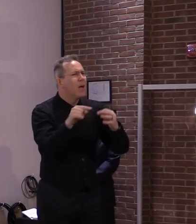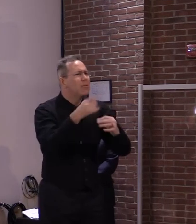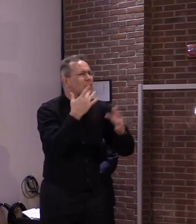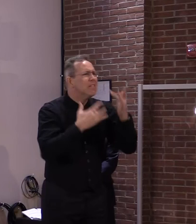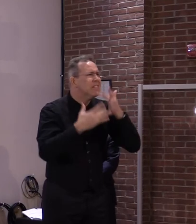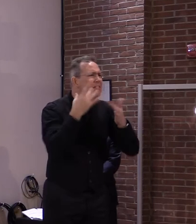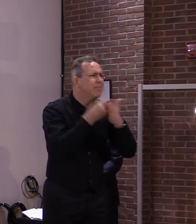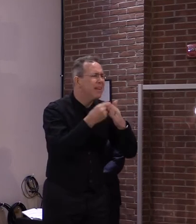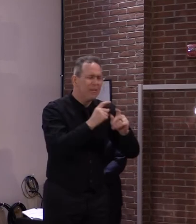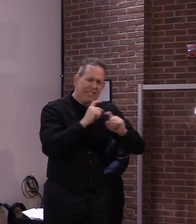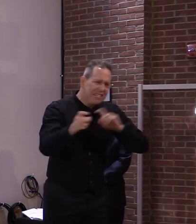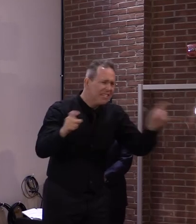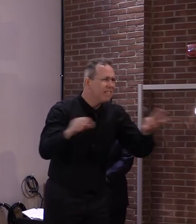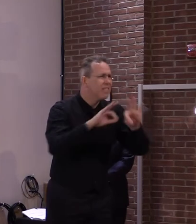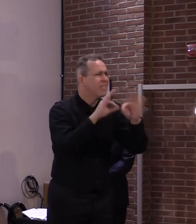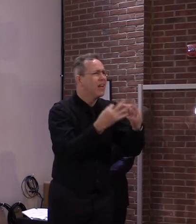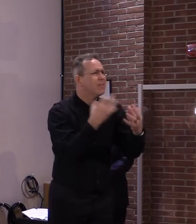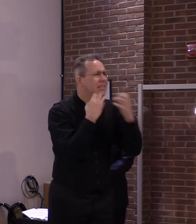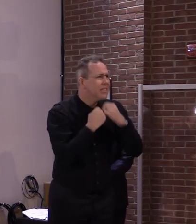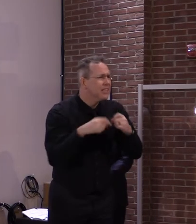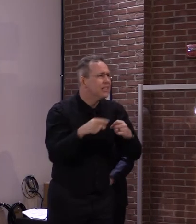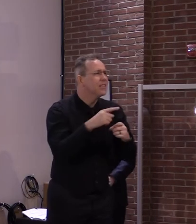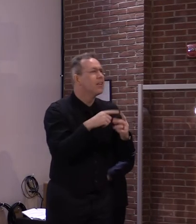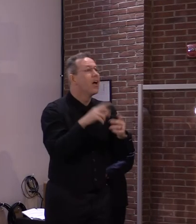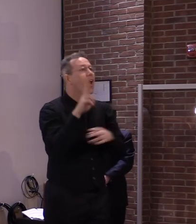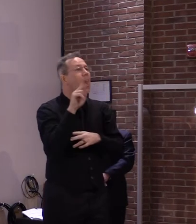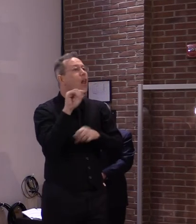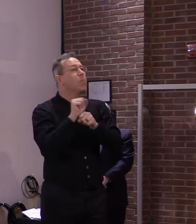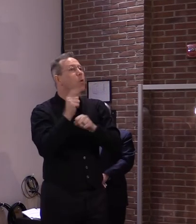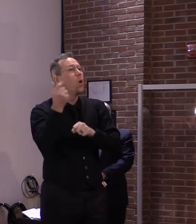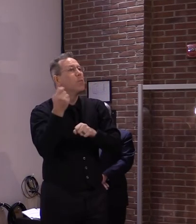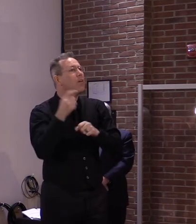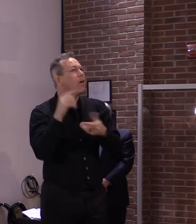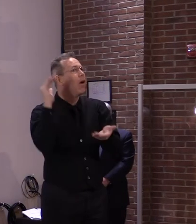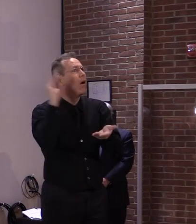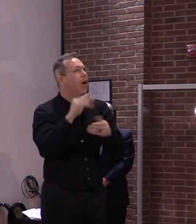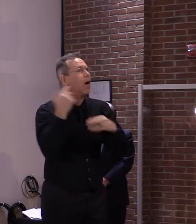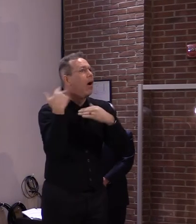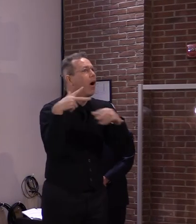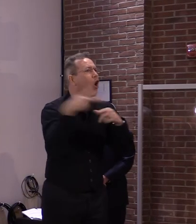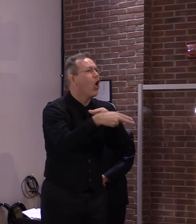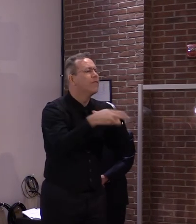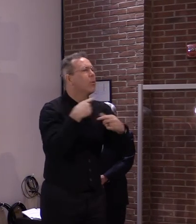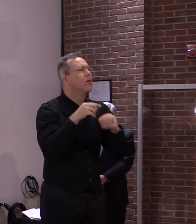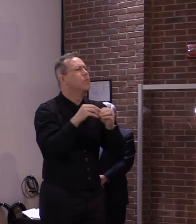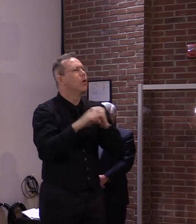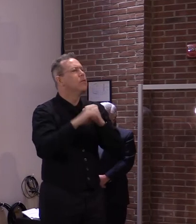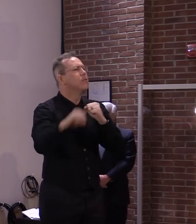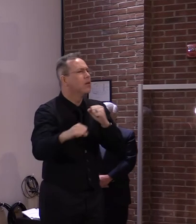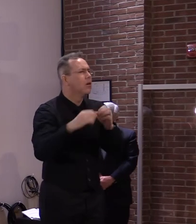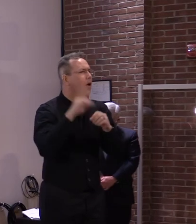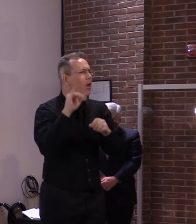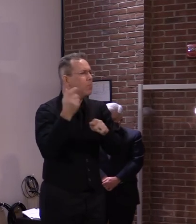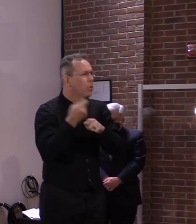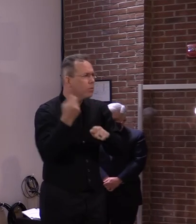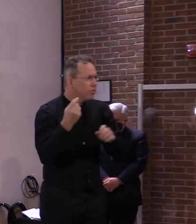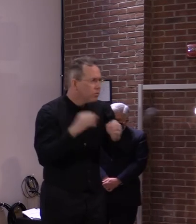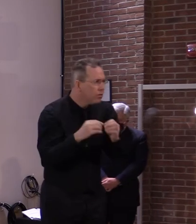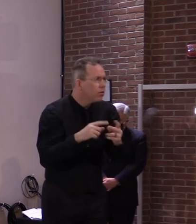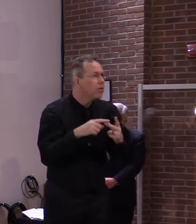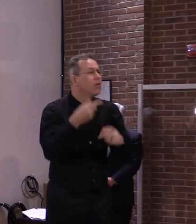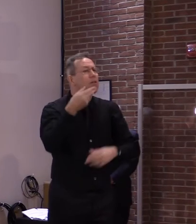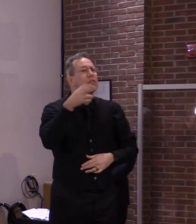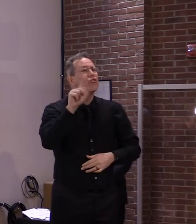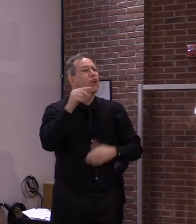extension there for those who are impacted relief grants of some sort for businesses that are